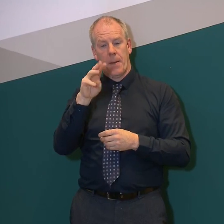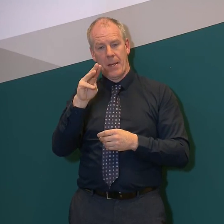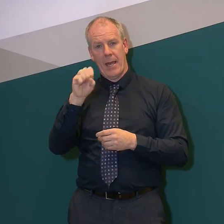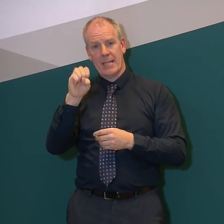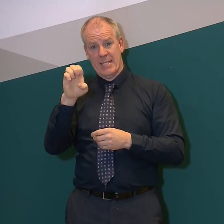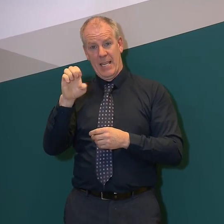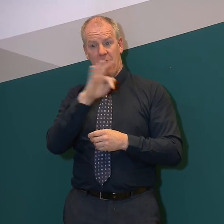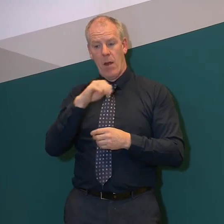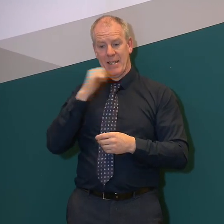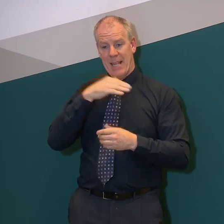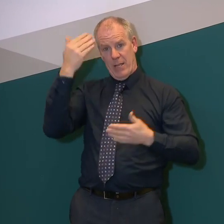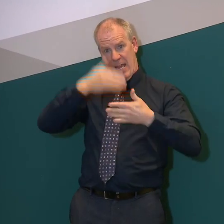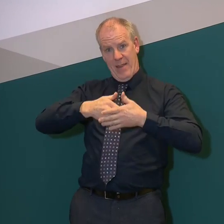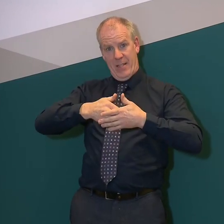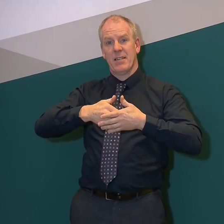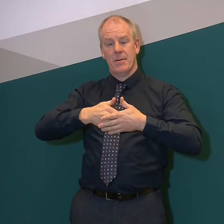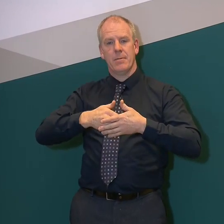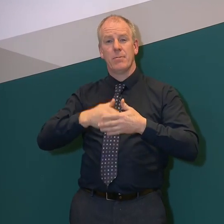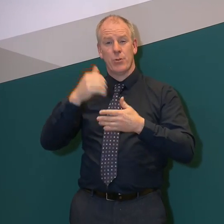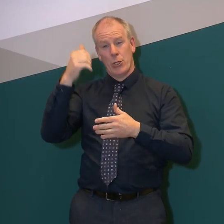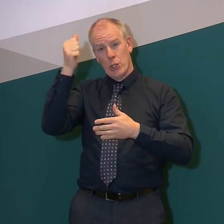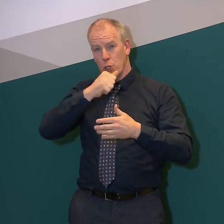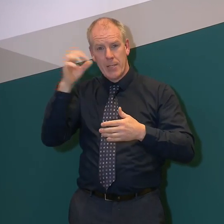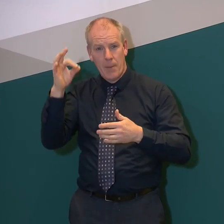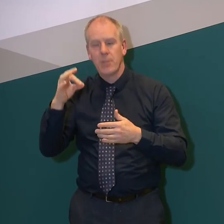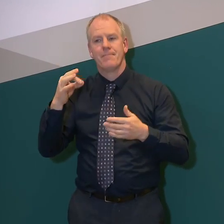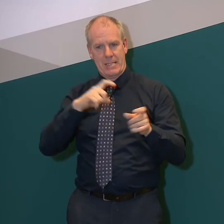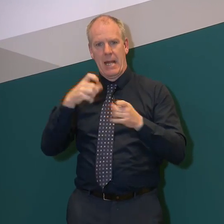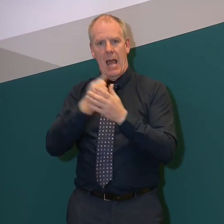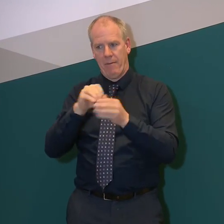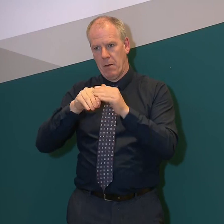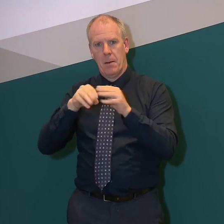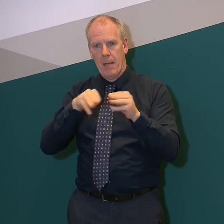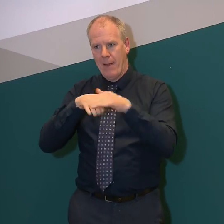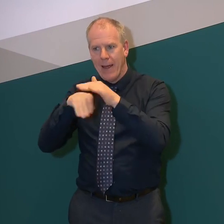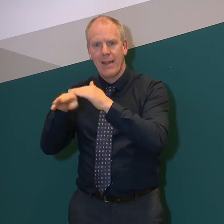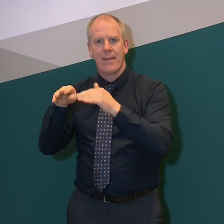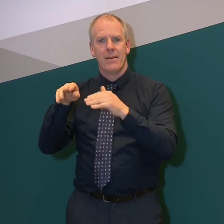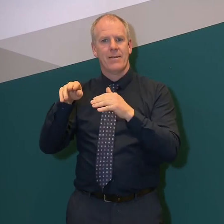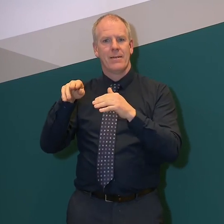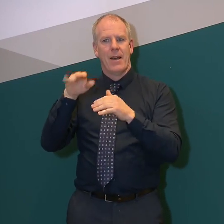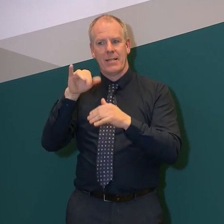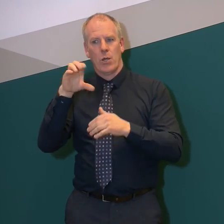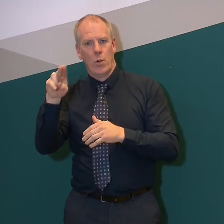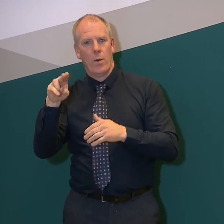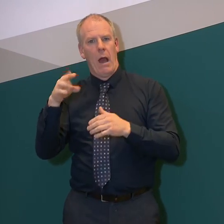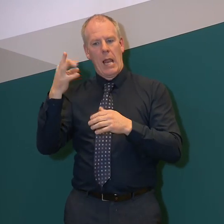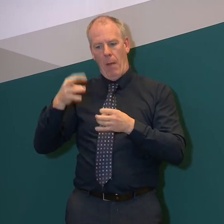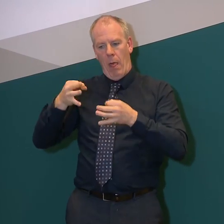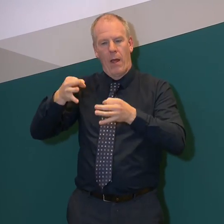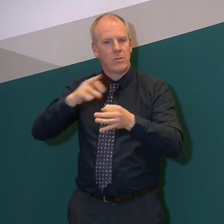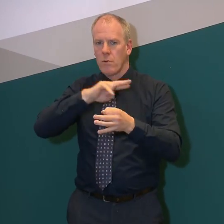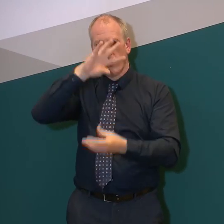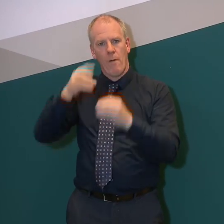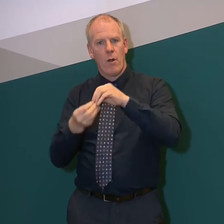just gone. There have obviously been further admissions over the course of, and that's the way we give that breakdown. So there's a little lag, if you like, in terms of that. So that's not the total.